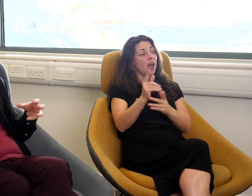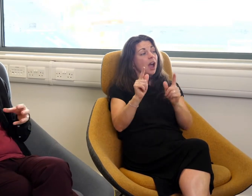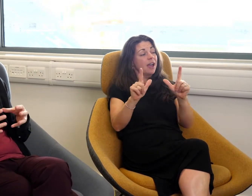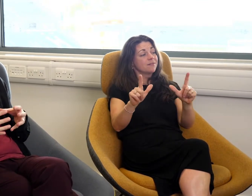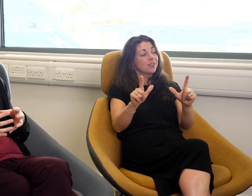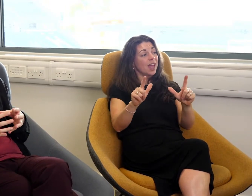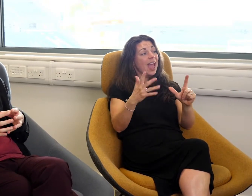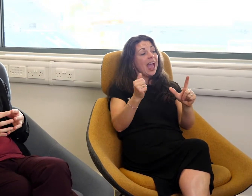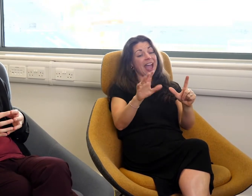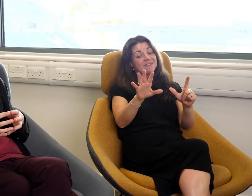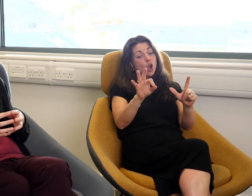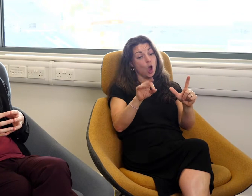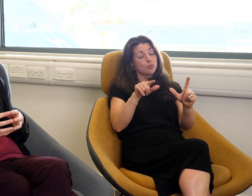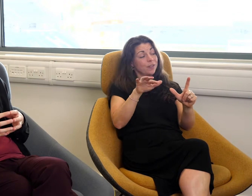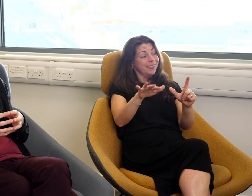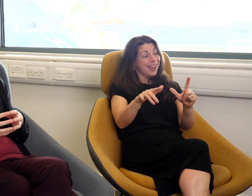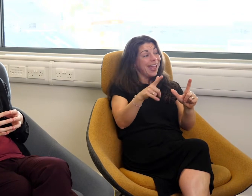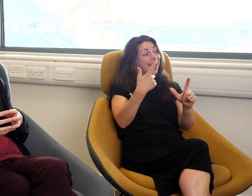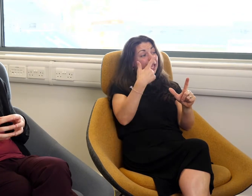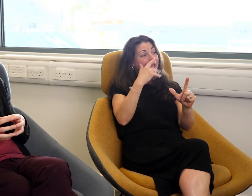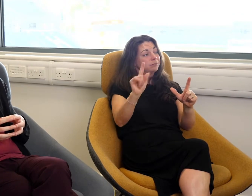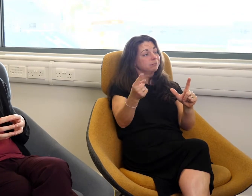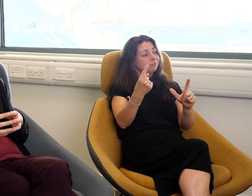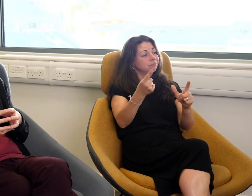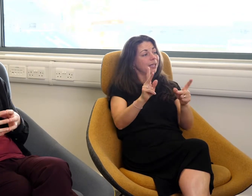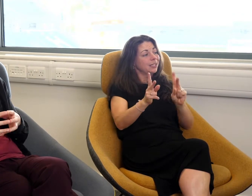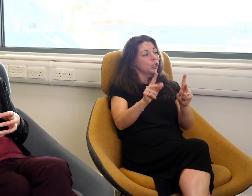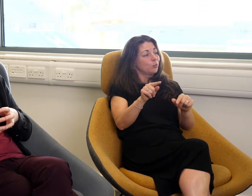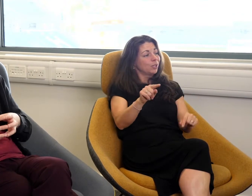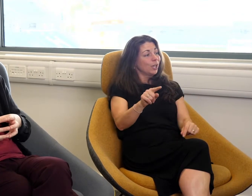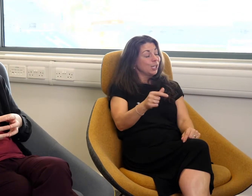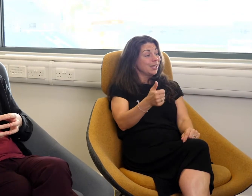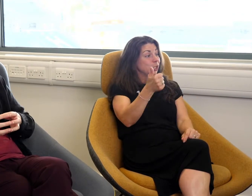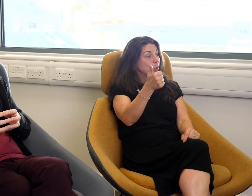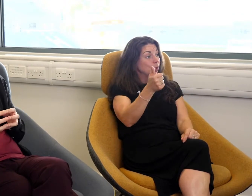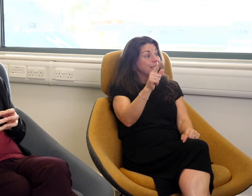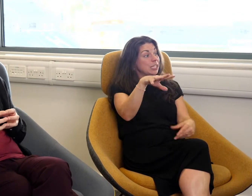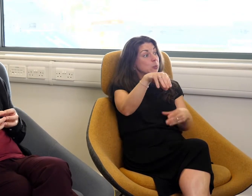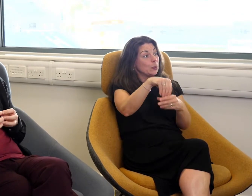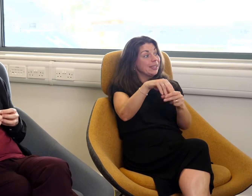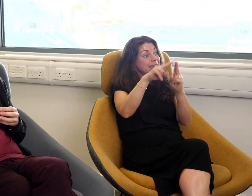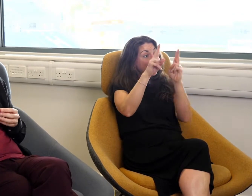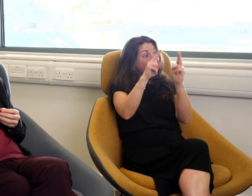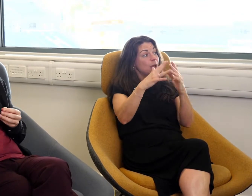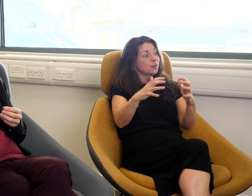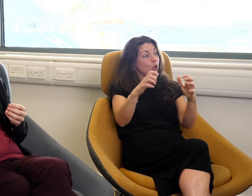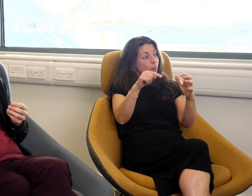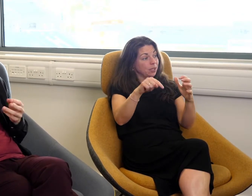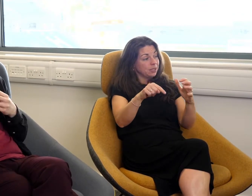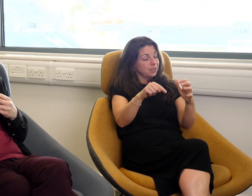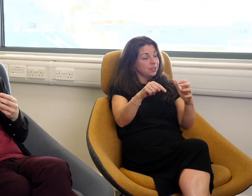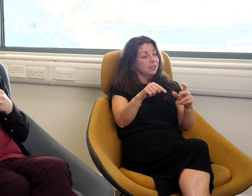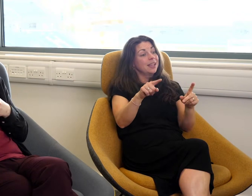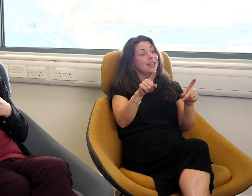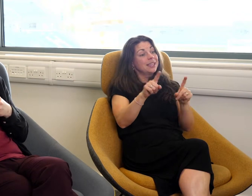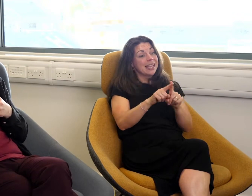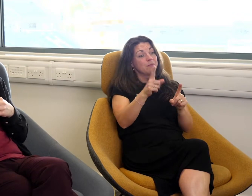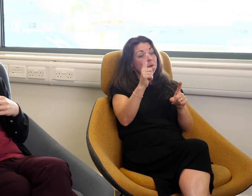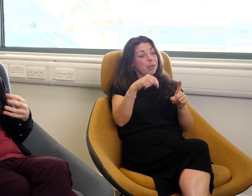that has a sign language interpreter. So that's really good within the House of Commons itself. And equally for people who are not fully deaf but are hearing impaired, if they're there in